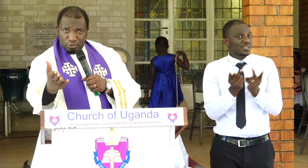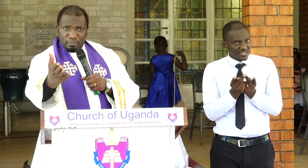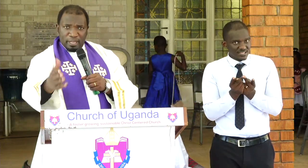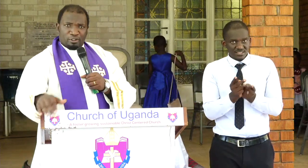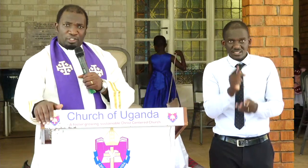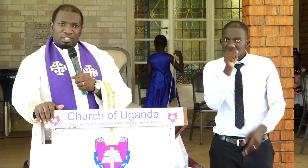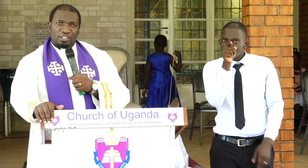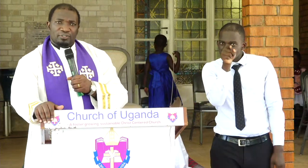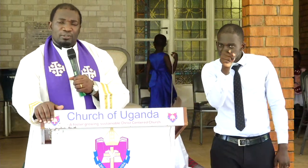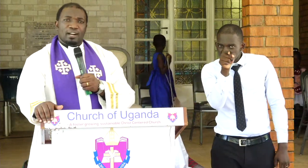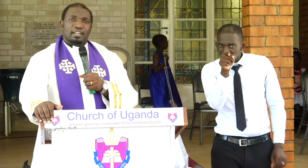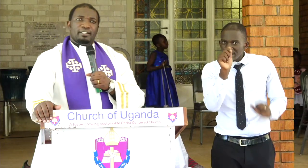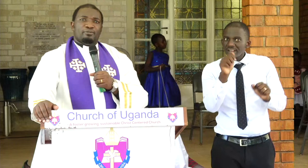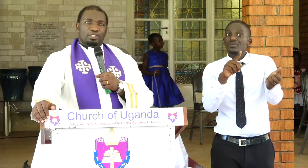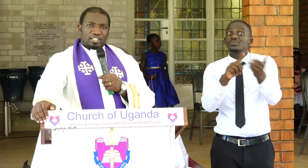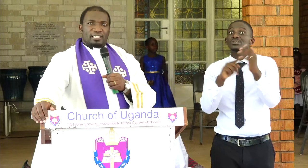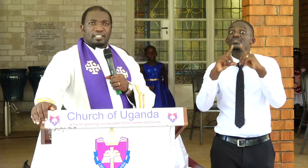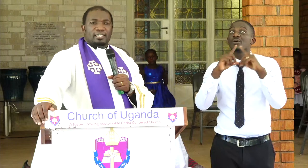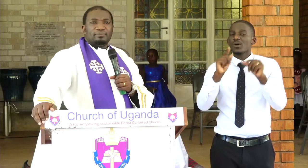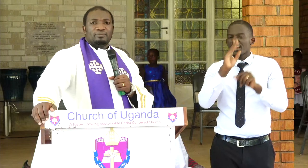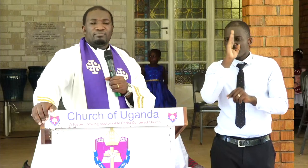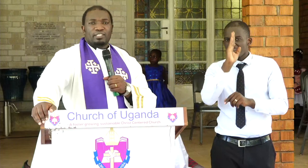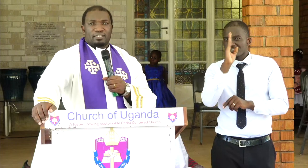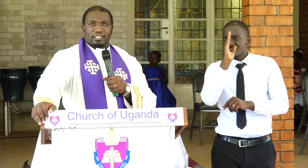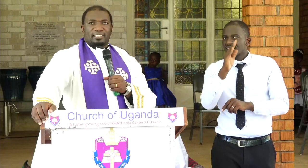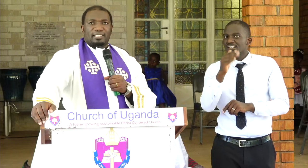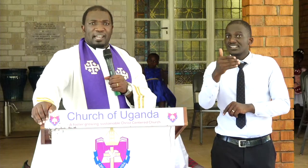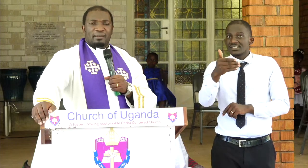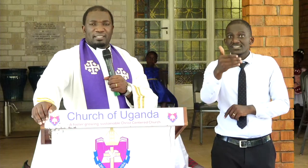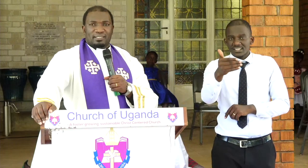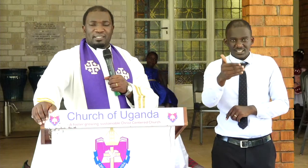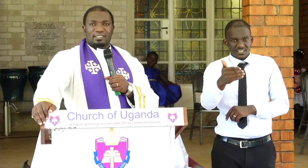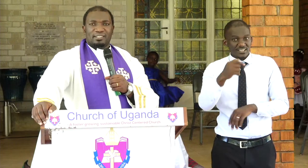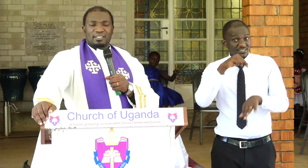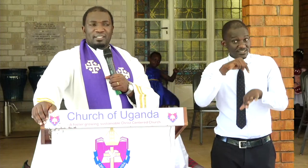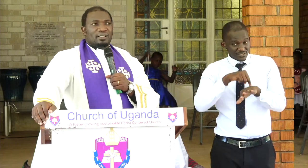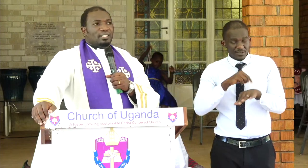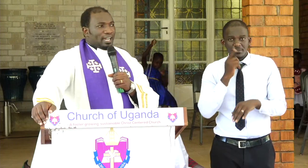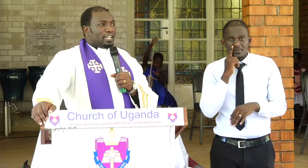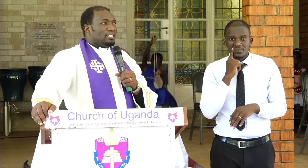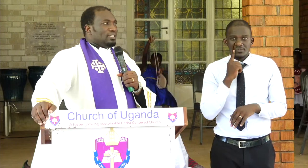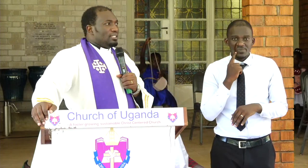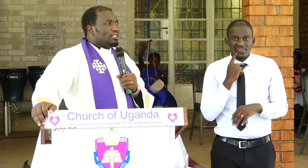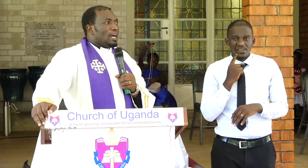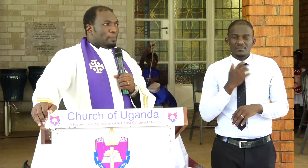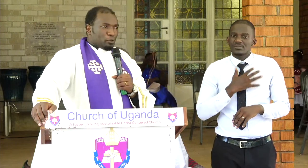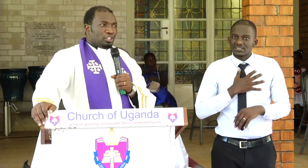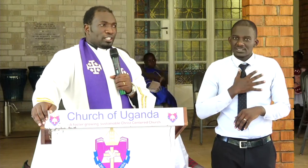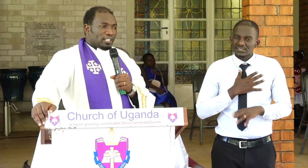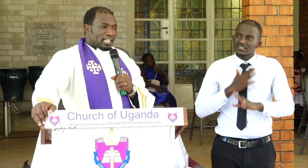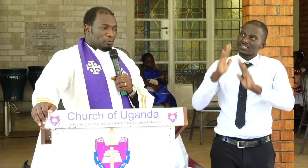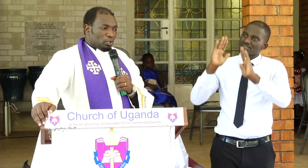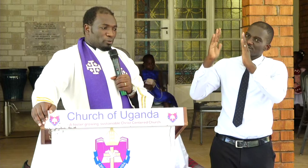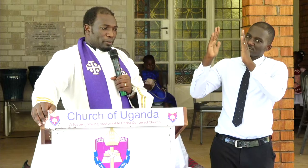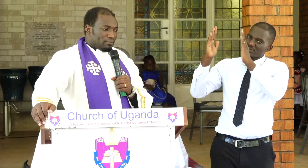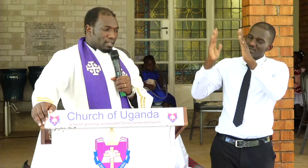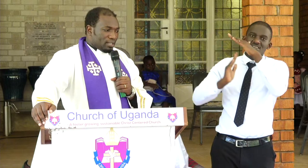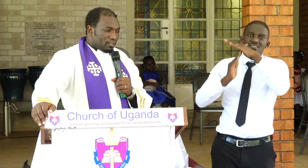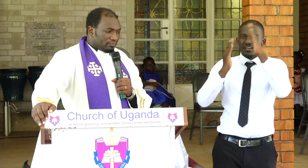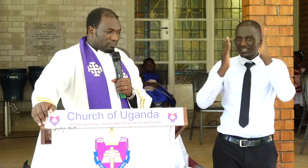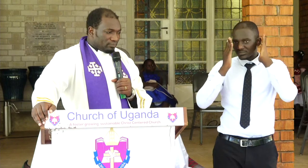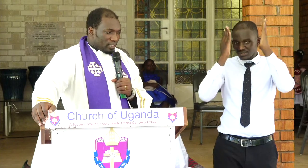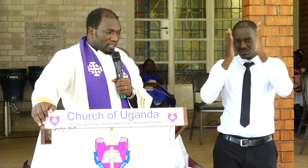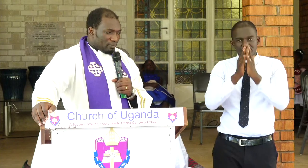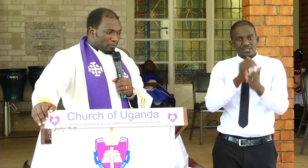that you may receive the word every Sunday at such a time as this. Kindly appreciate the Archbishop and